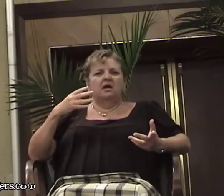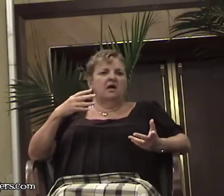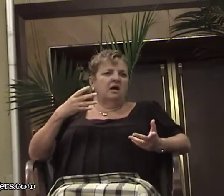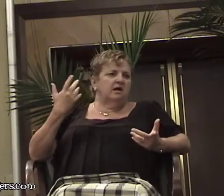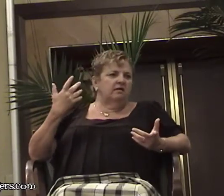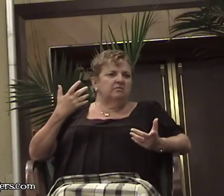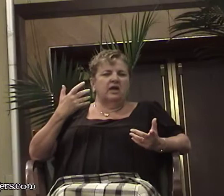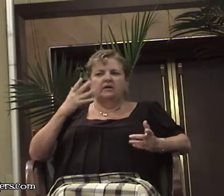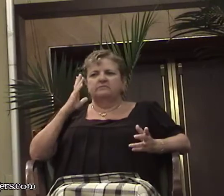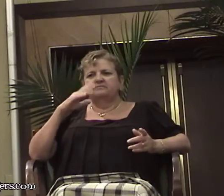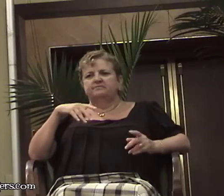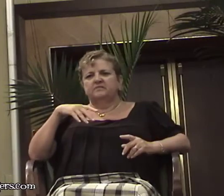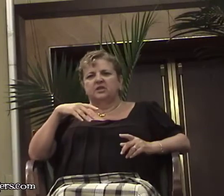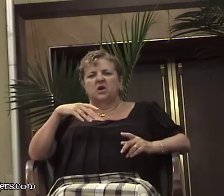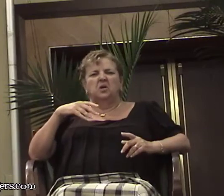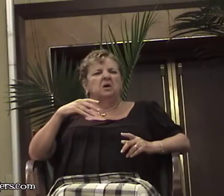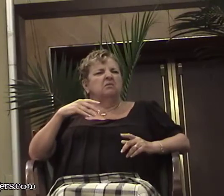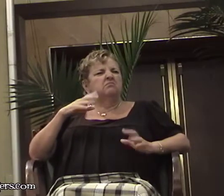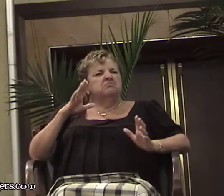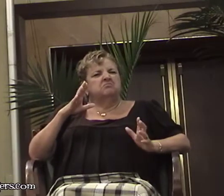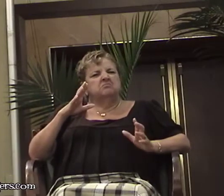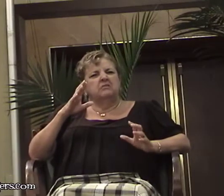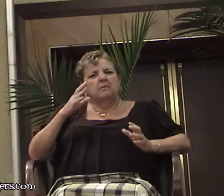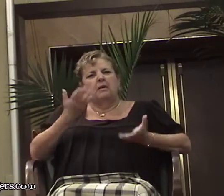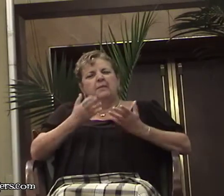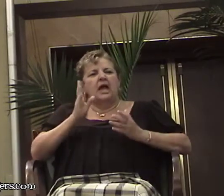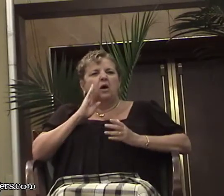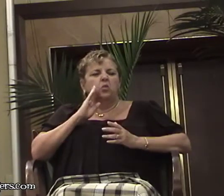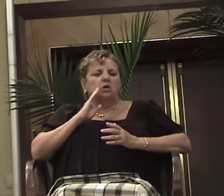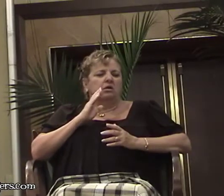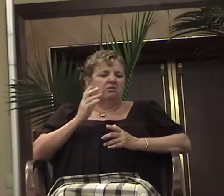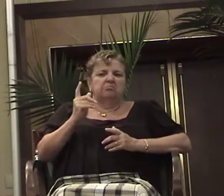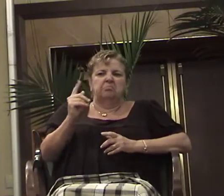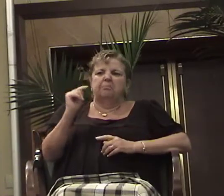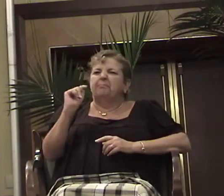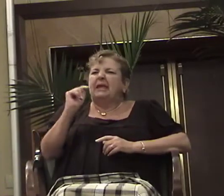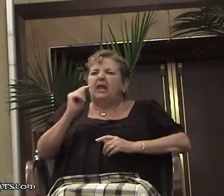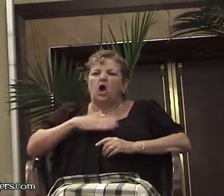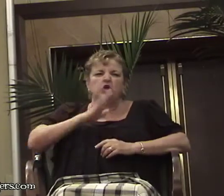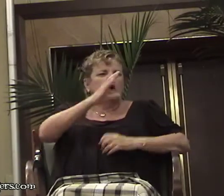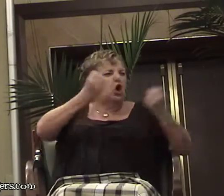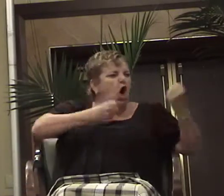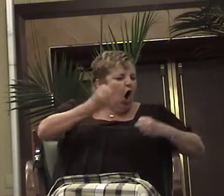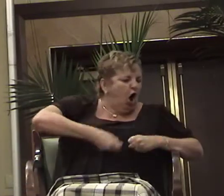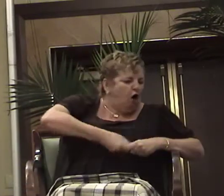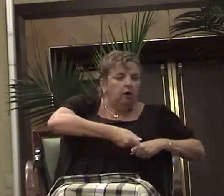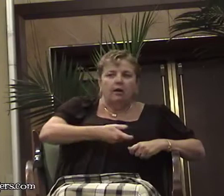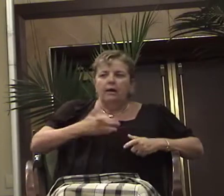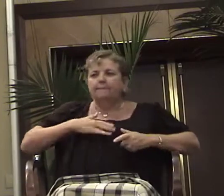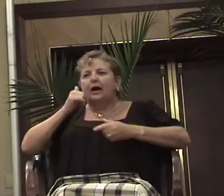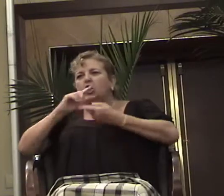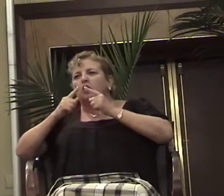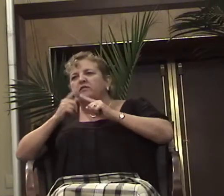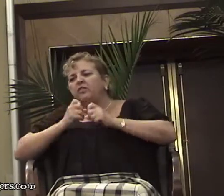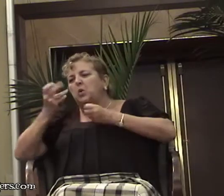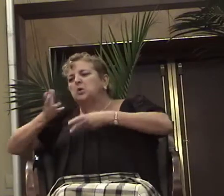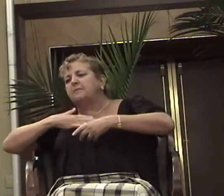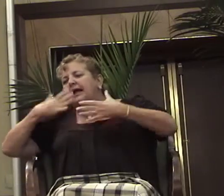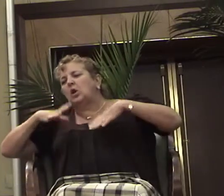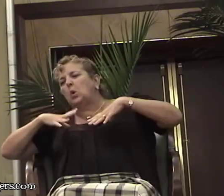car. My girlfriend throw the clothes out the window. Everyone knows I'm a drunk. God forbid my reputation should be tarnished